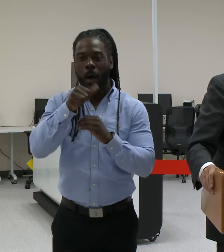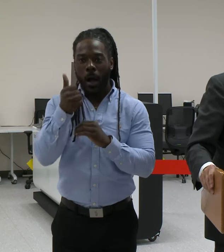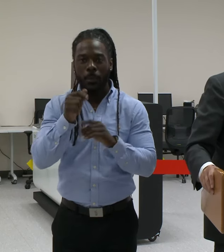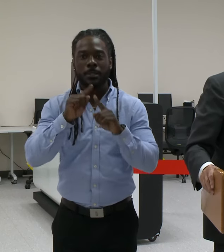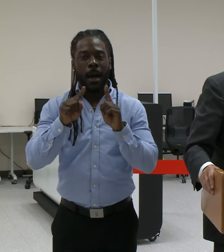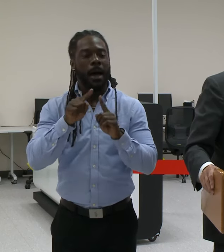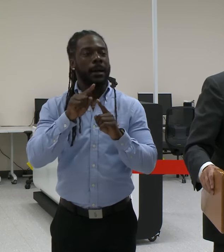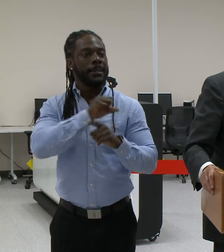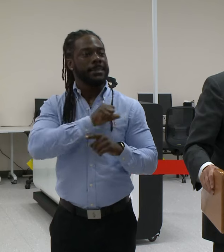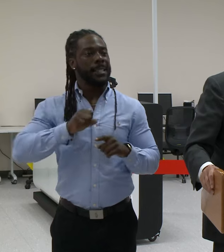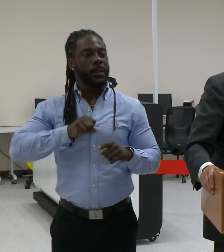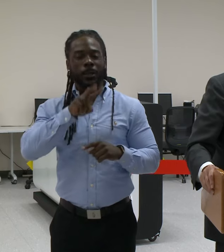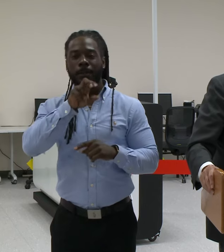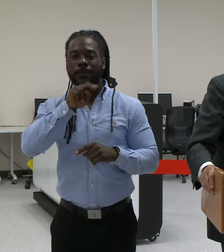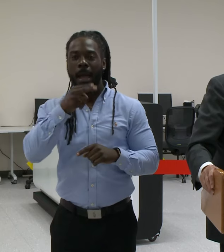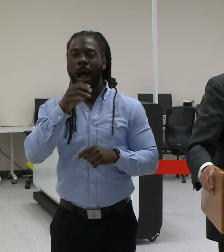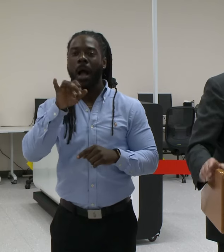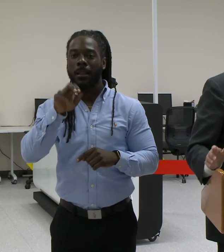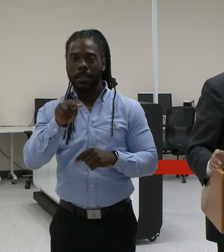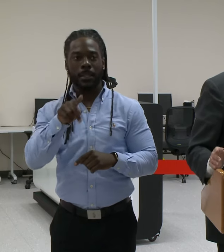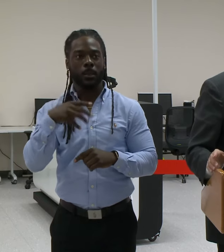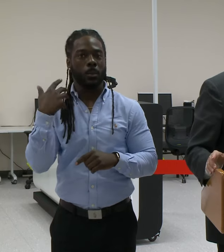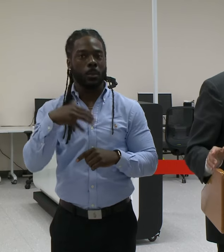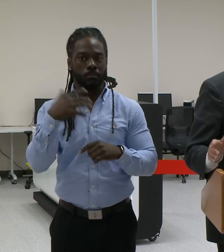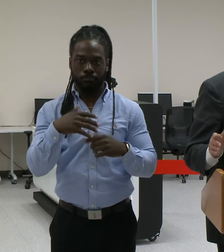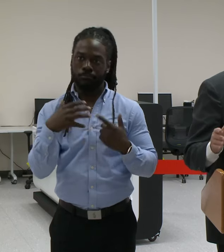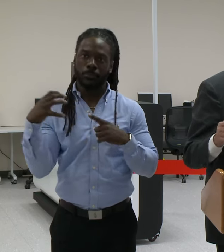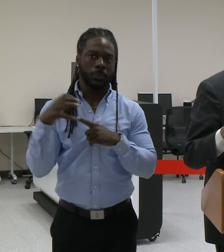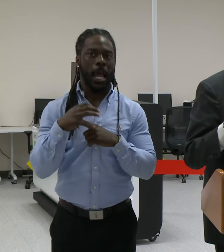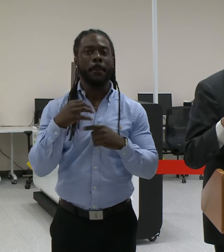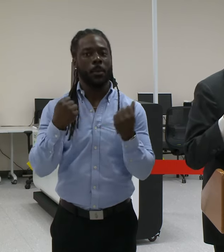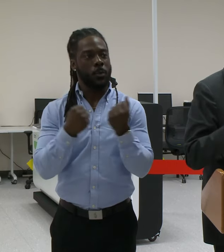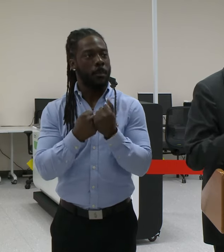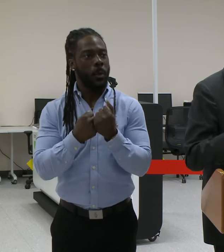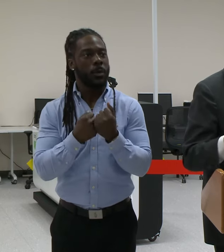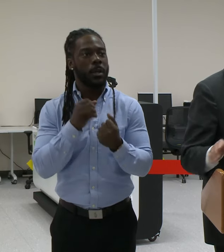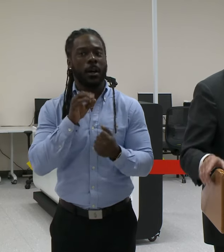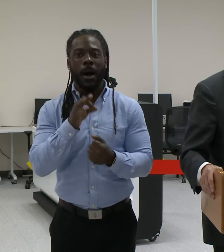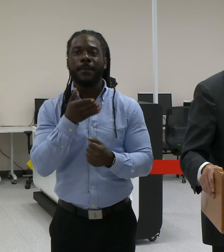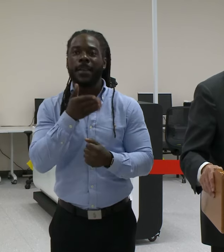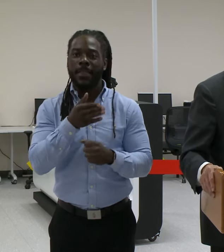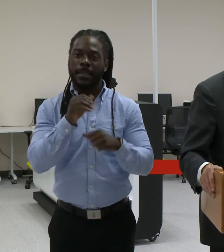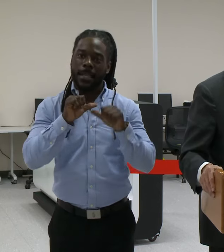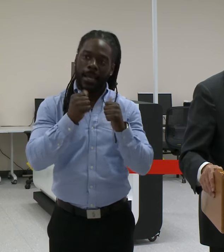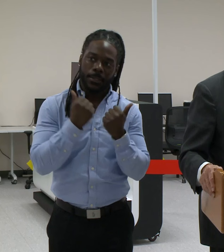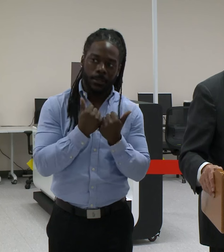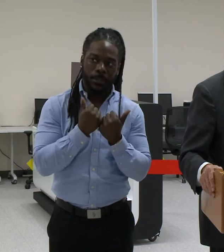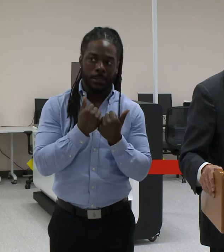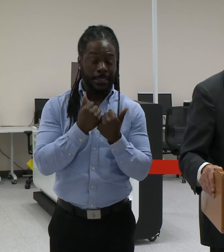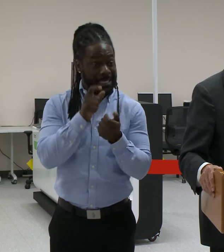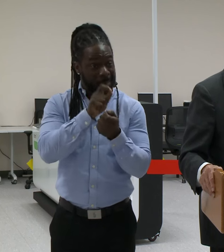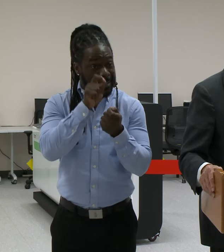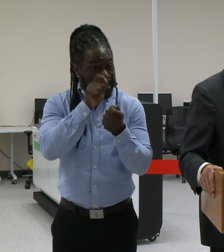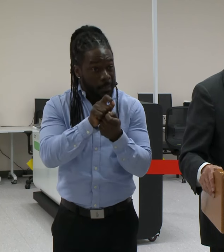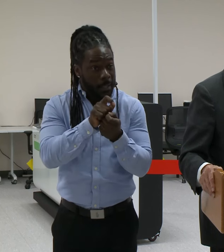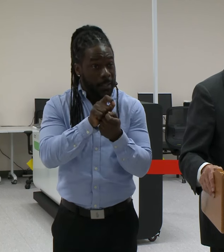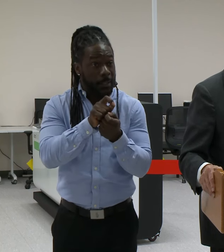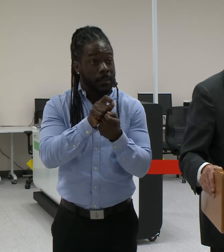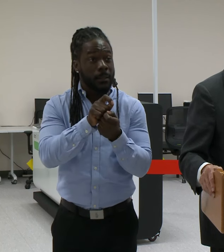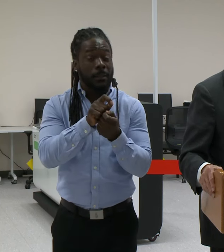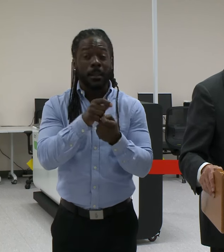Senator Van Hollen has been a giant in the support of this agency in particular,